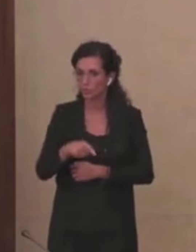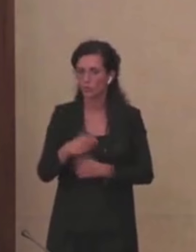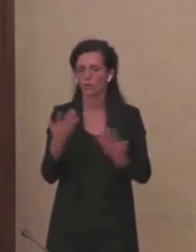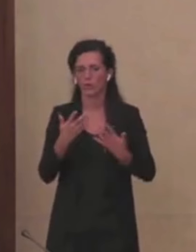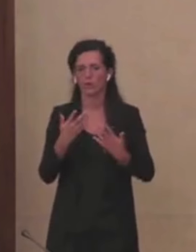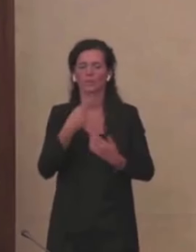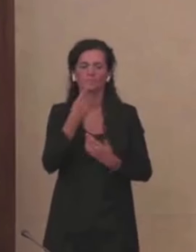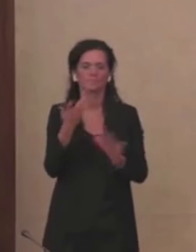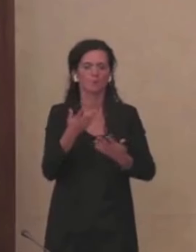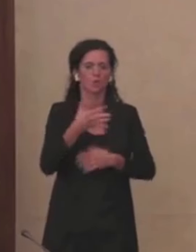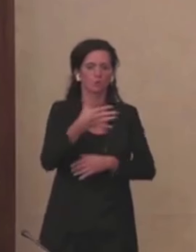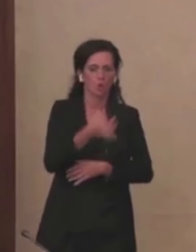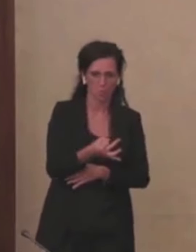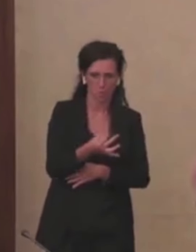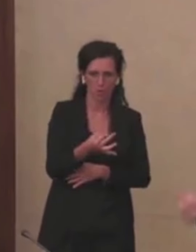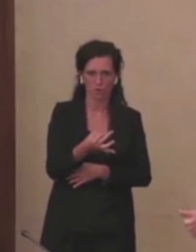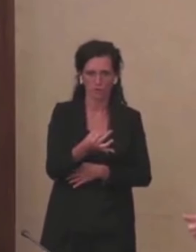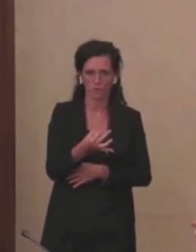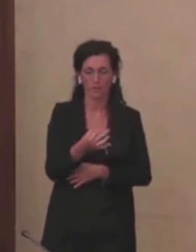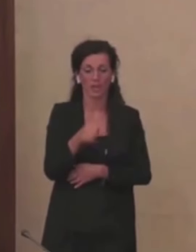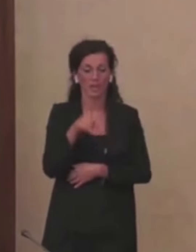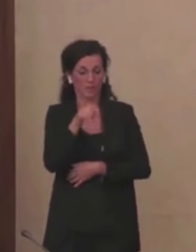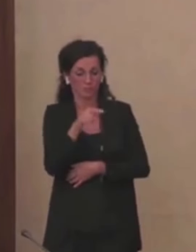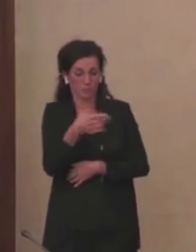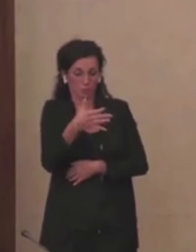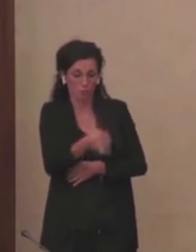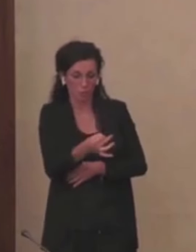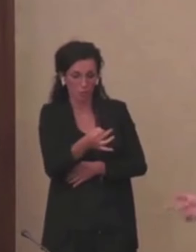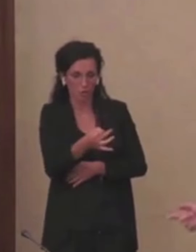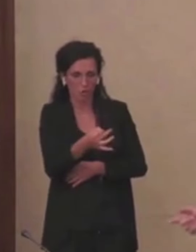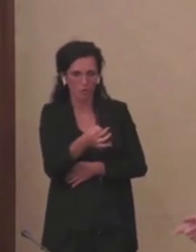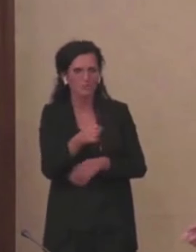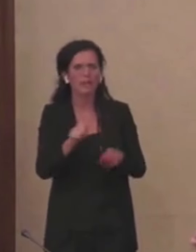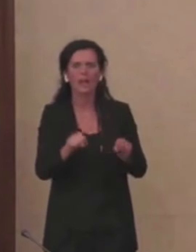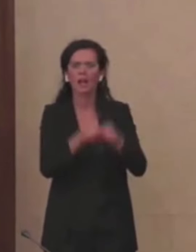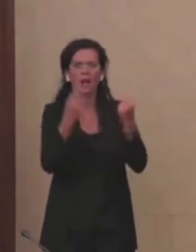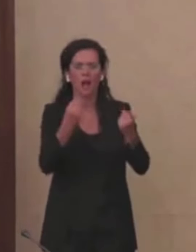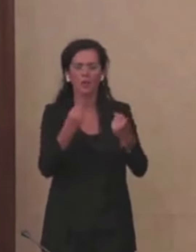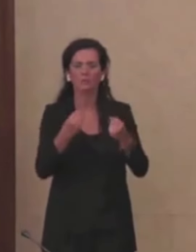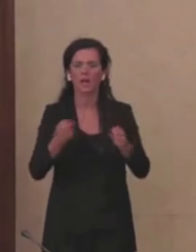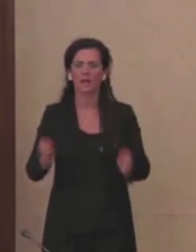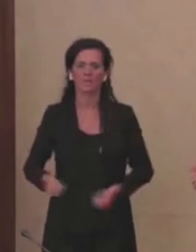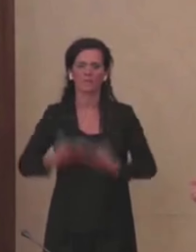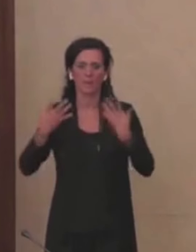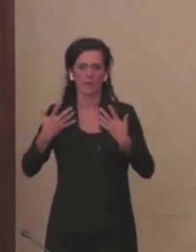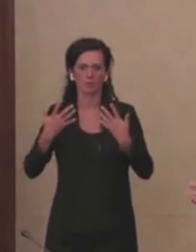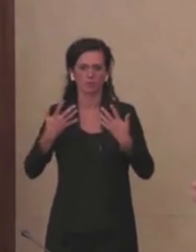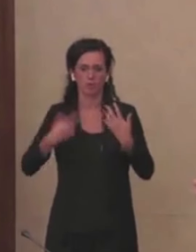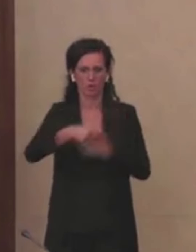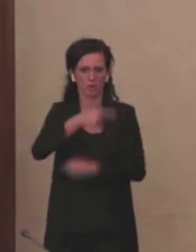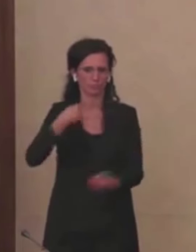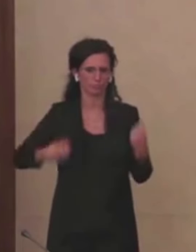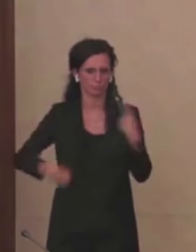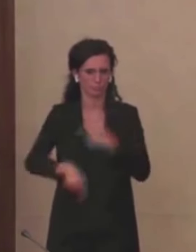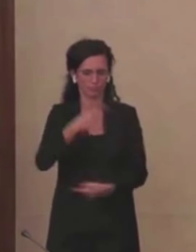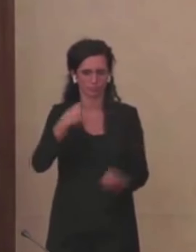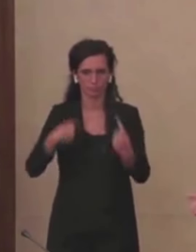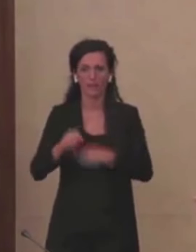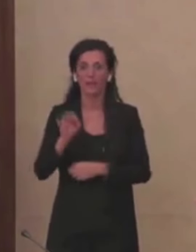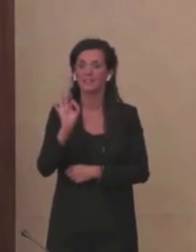don't have clotting. They don't need heparin and Xarelto and all these very expensive